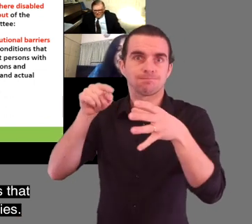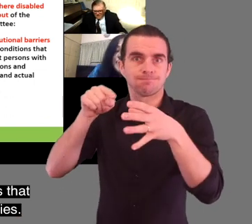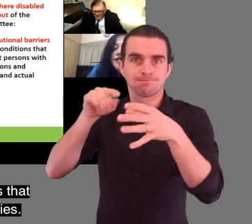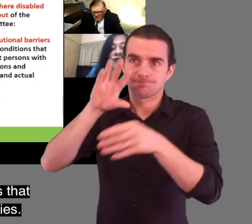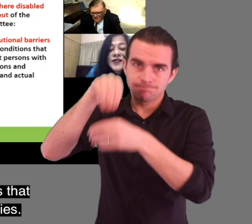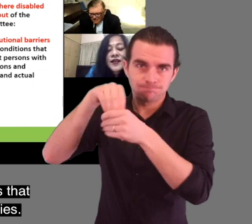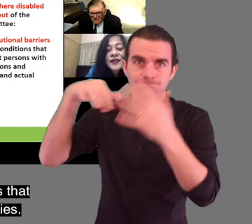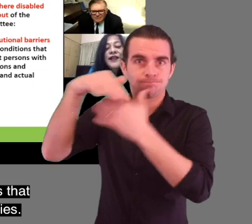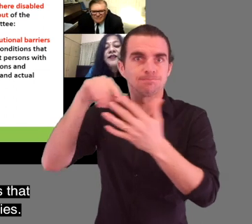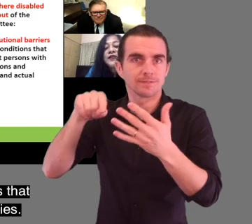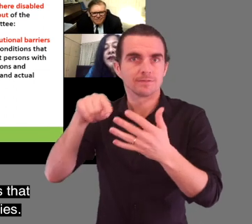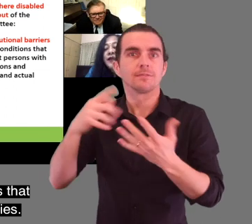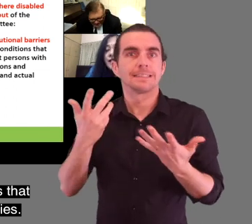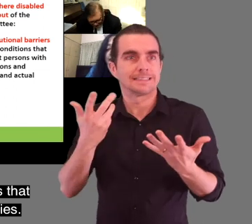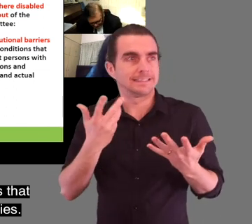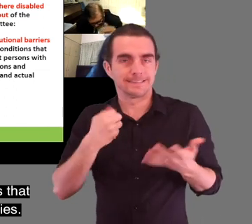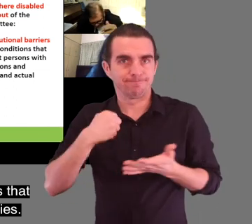institutional barriers that